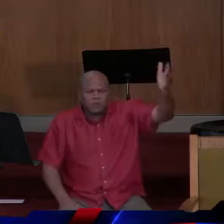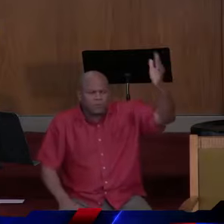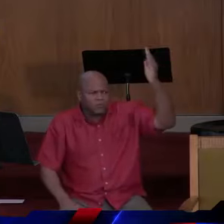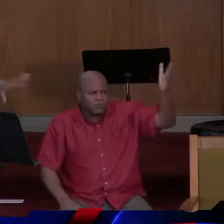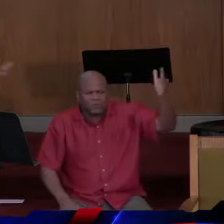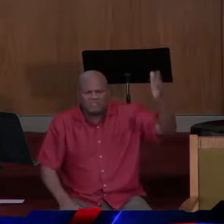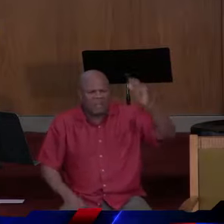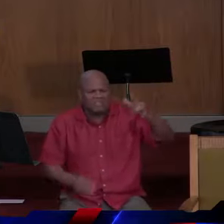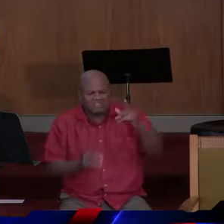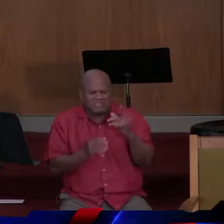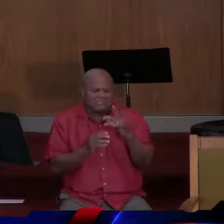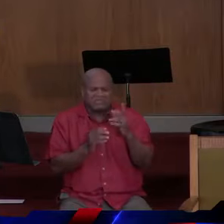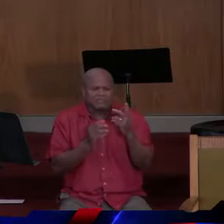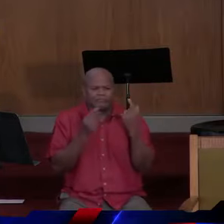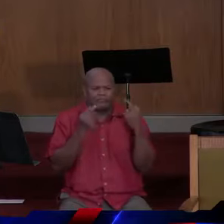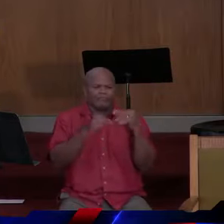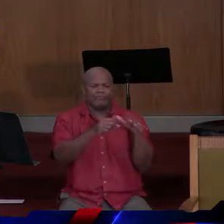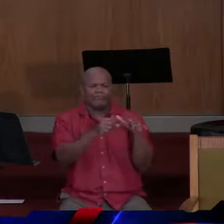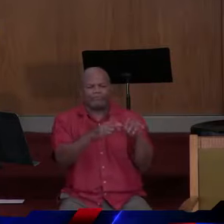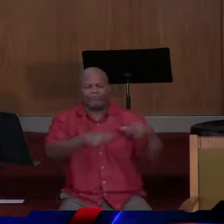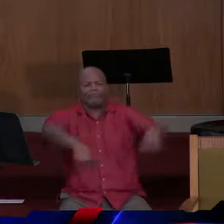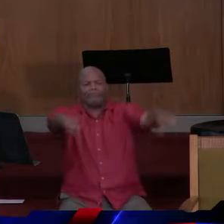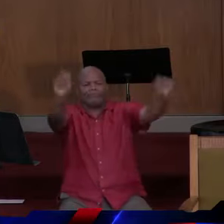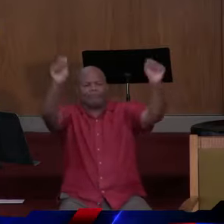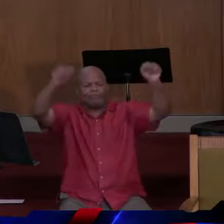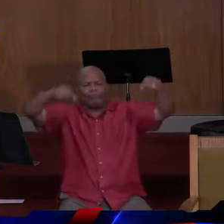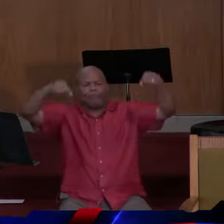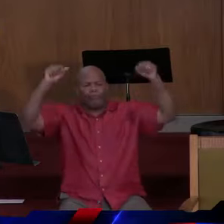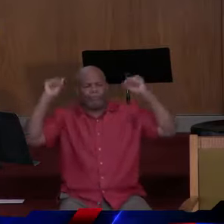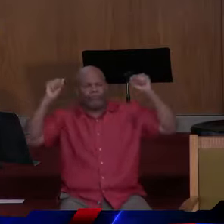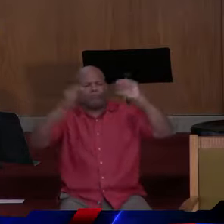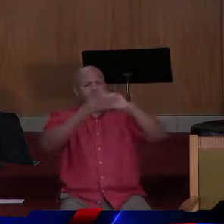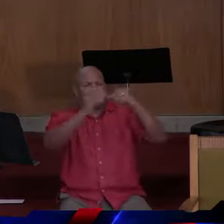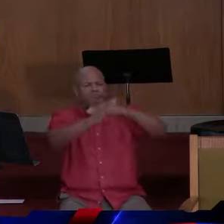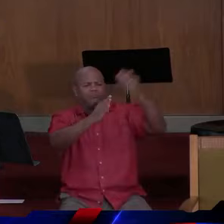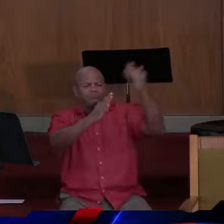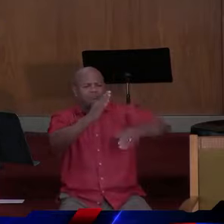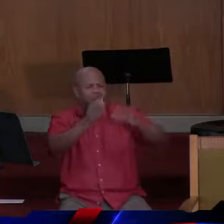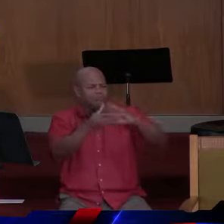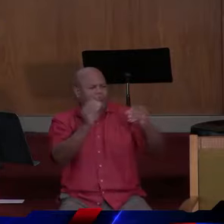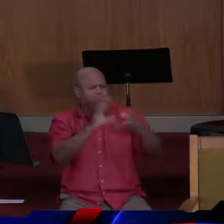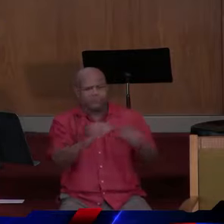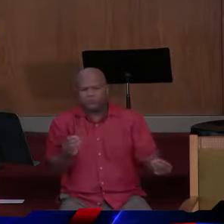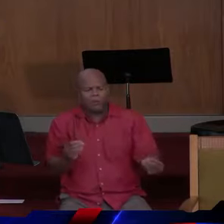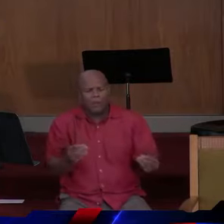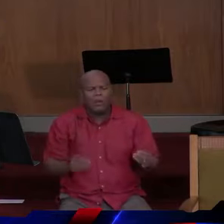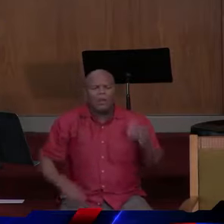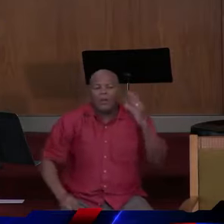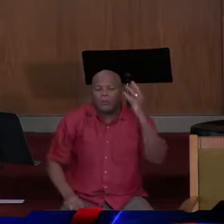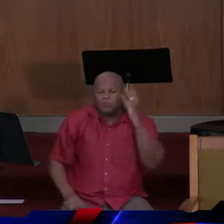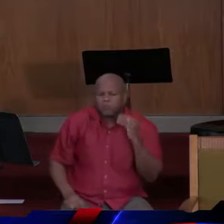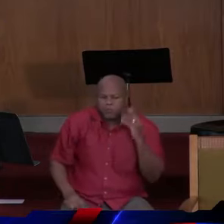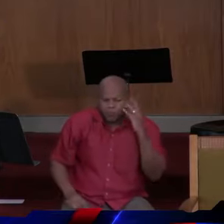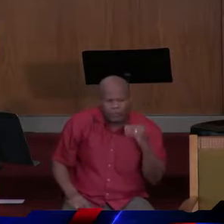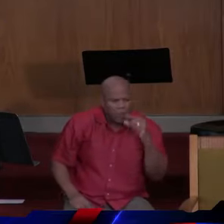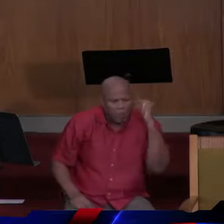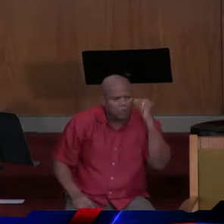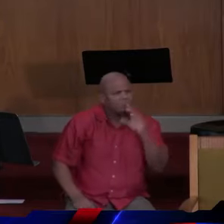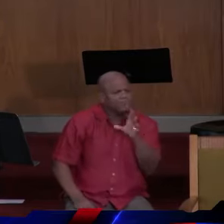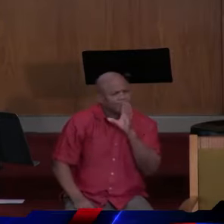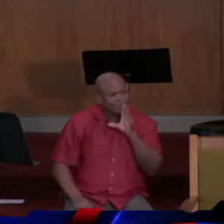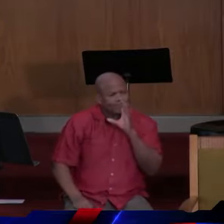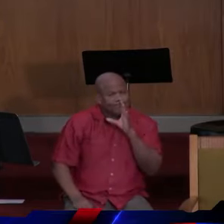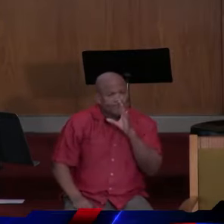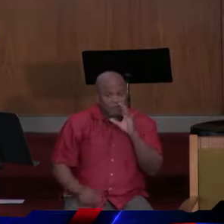blanket salutation at the end of service. Moses is speaking from experience. So don't lose